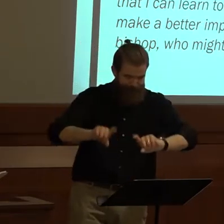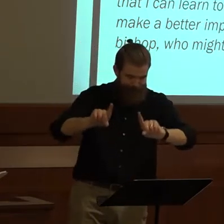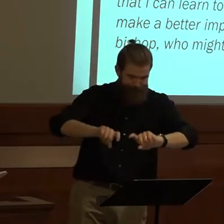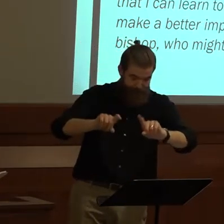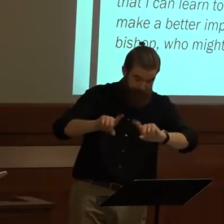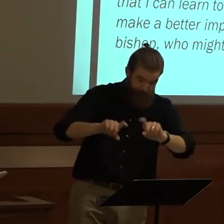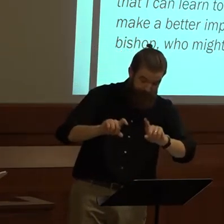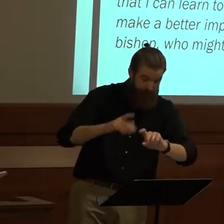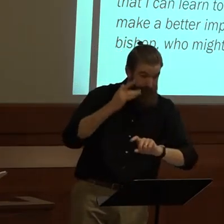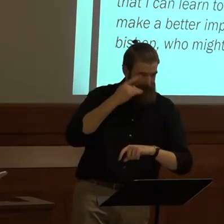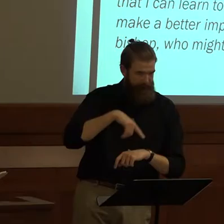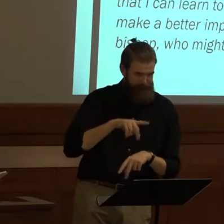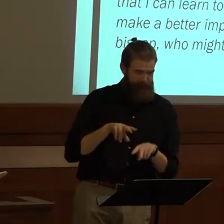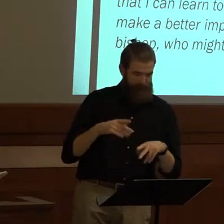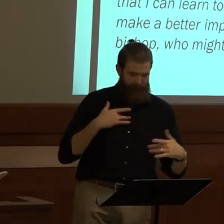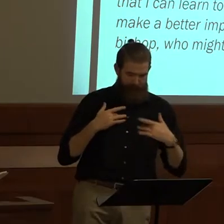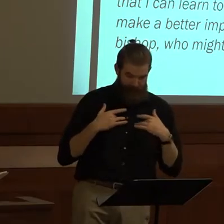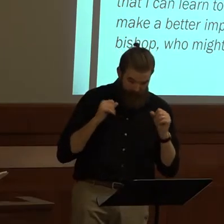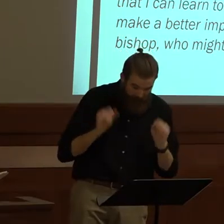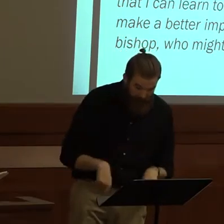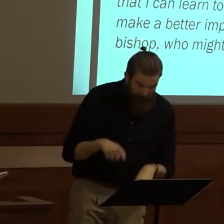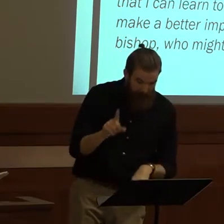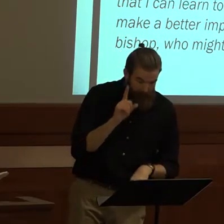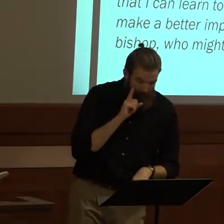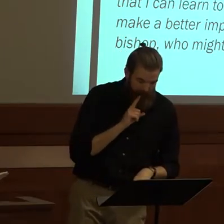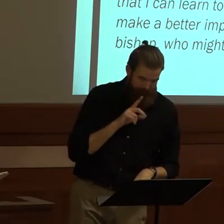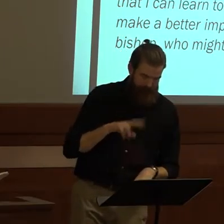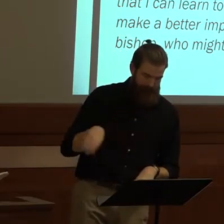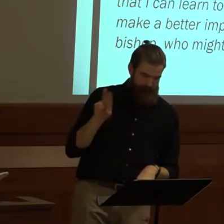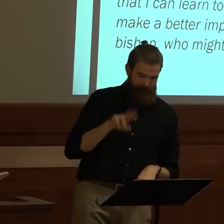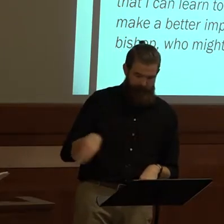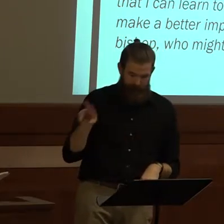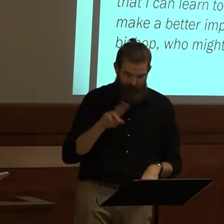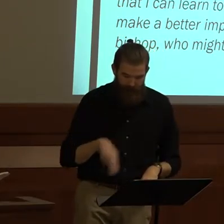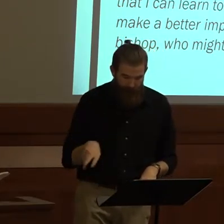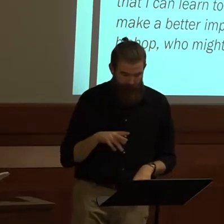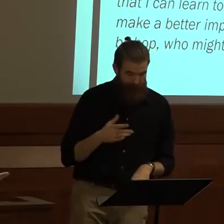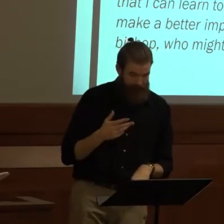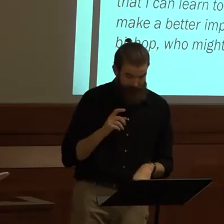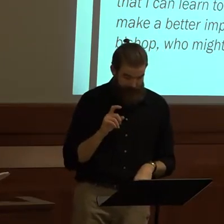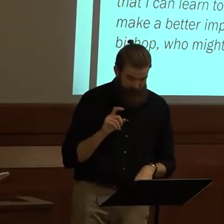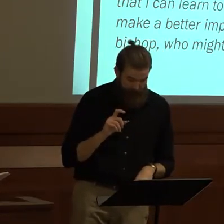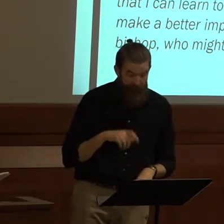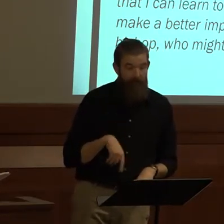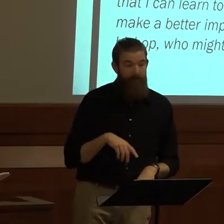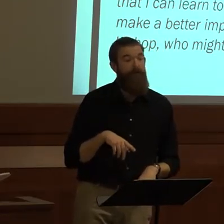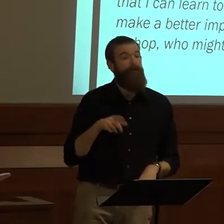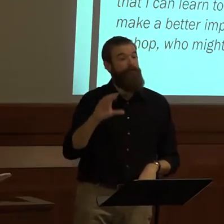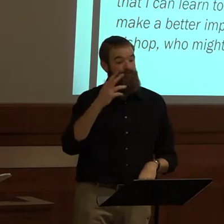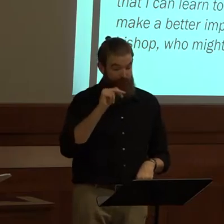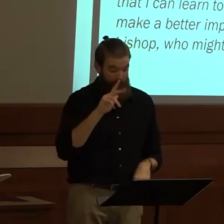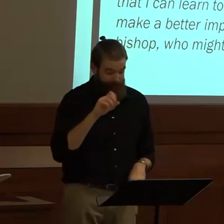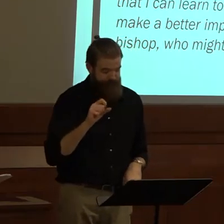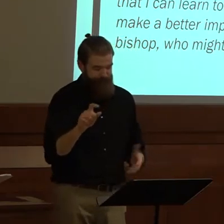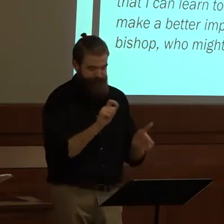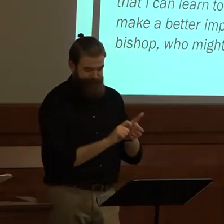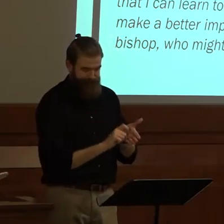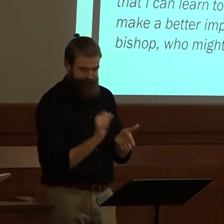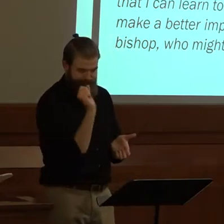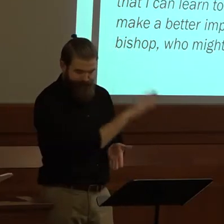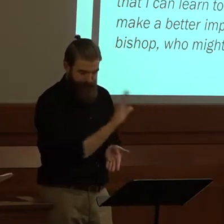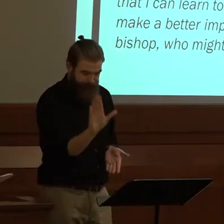to pursue the request for priesthood at this time. They feel it would be better to wait a little while so that I can learn to pronounce